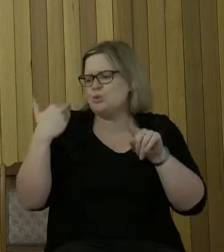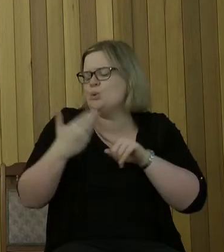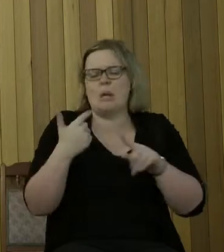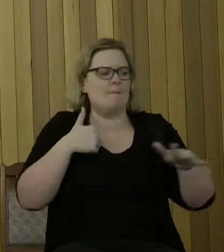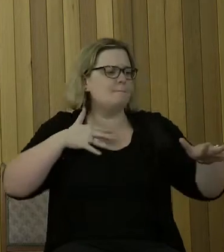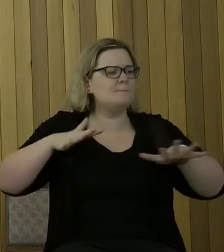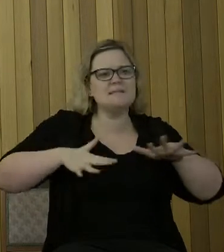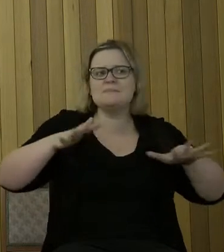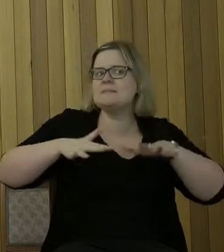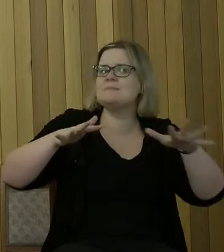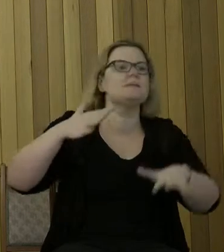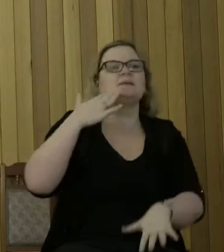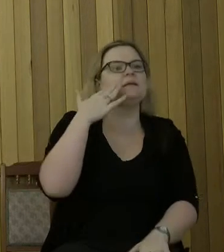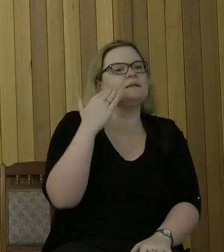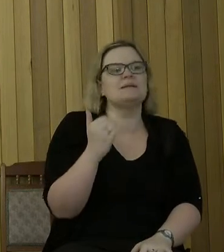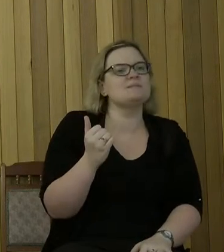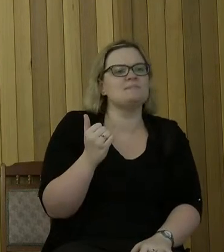you have been in His name,